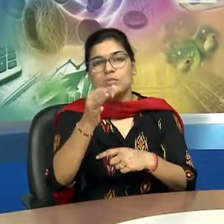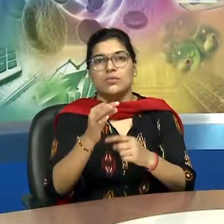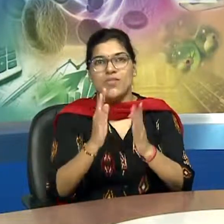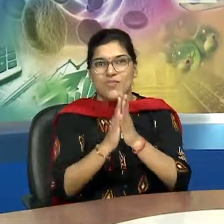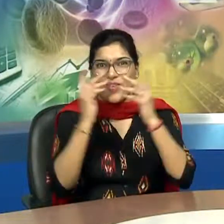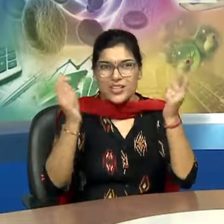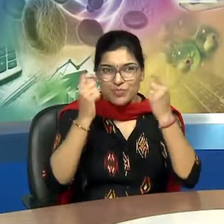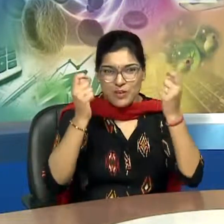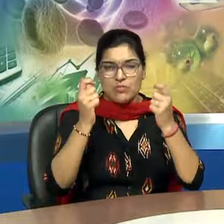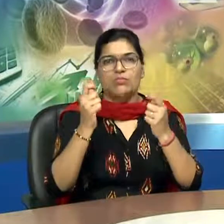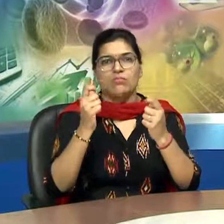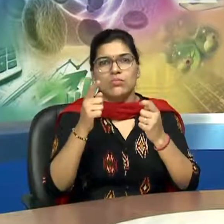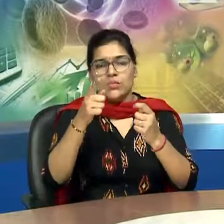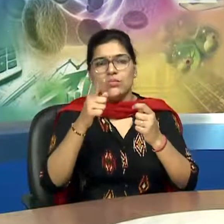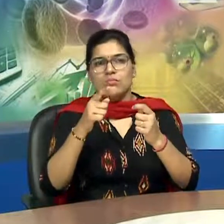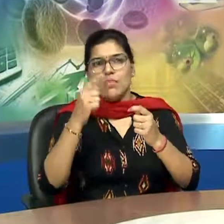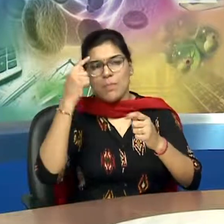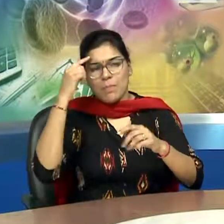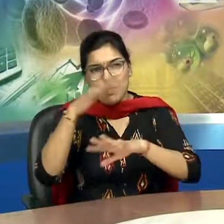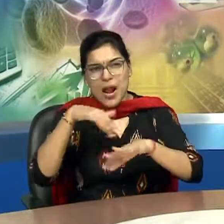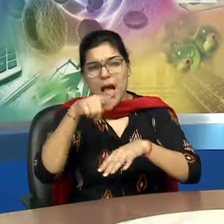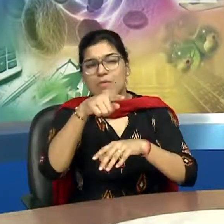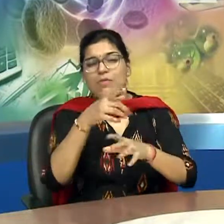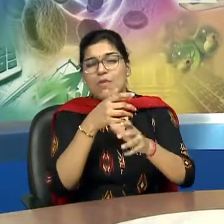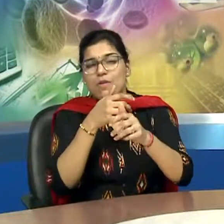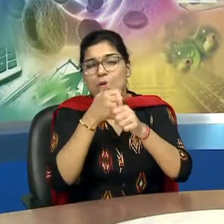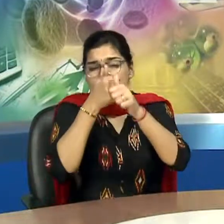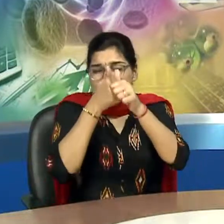What should people resolve on the occasion?